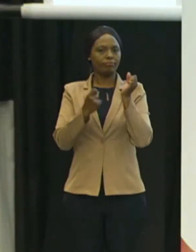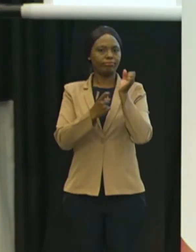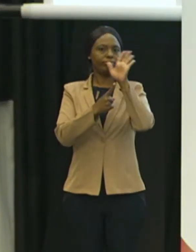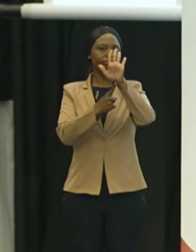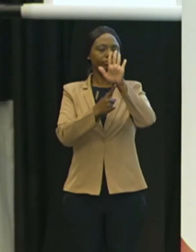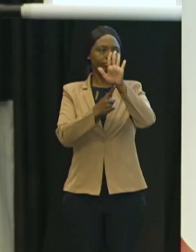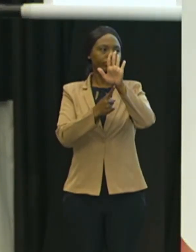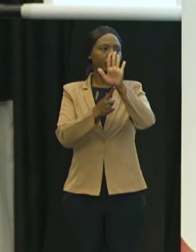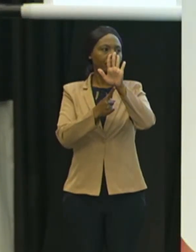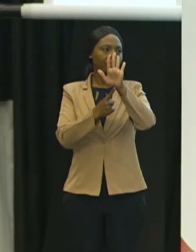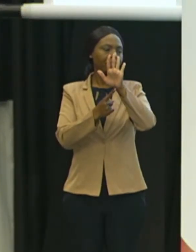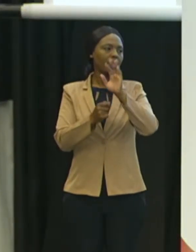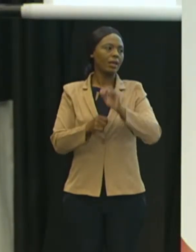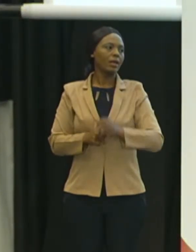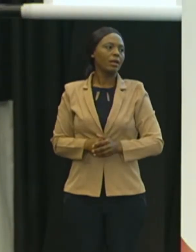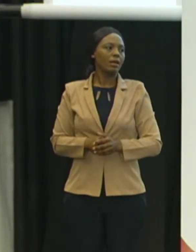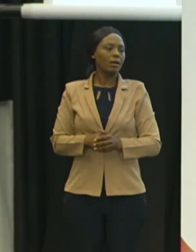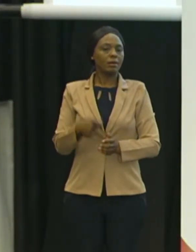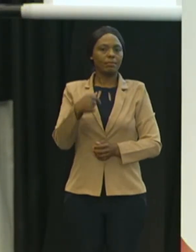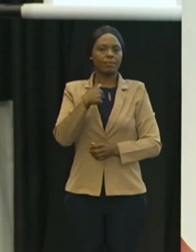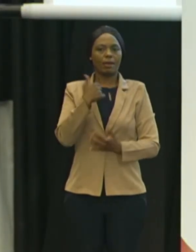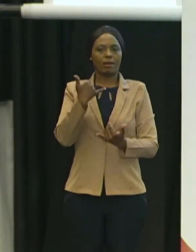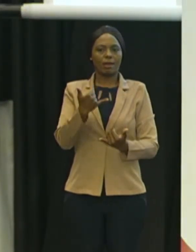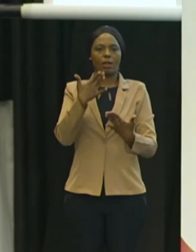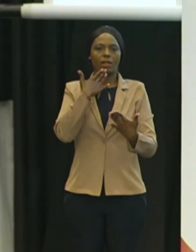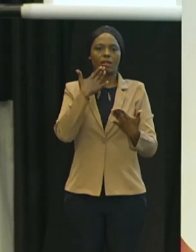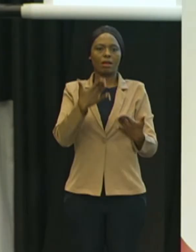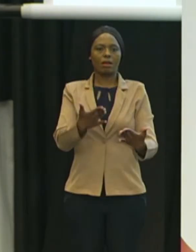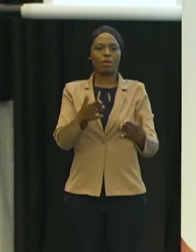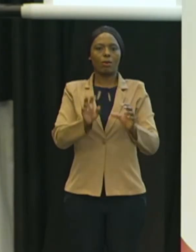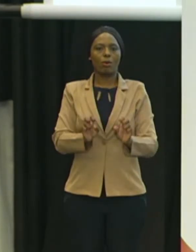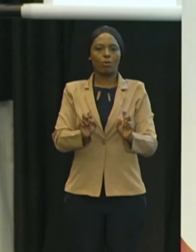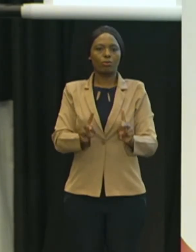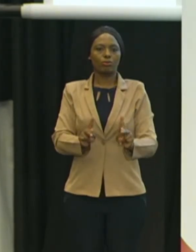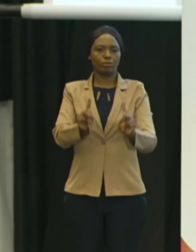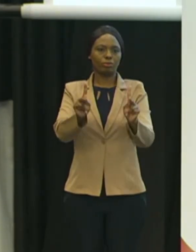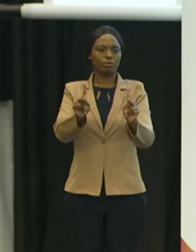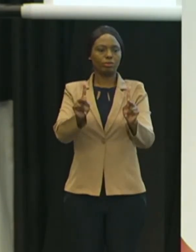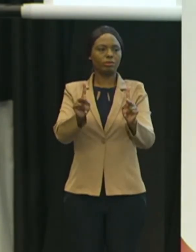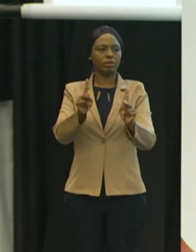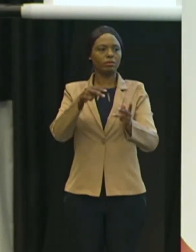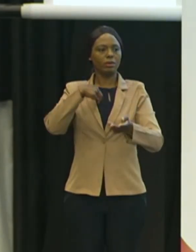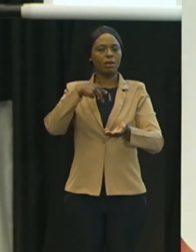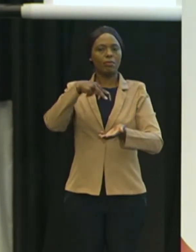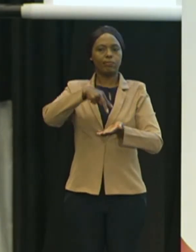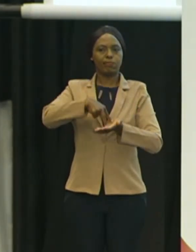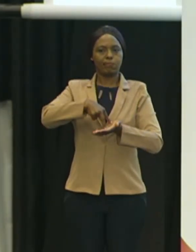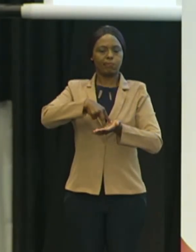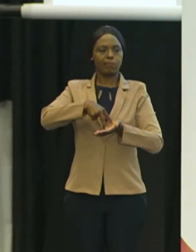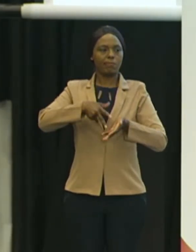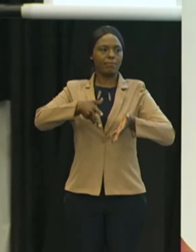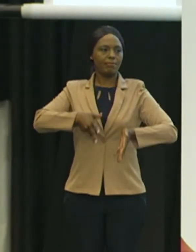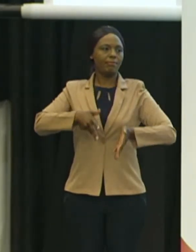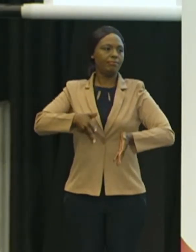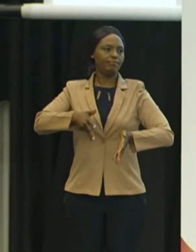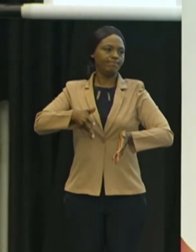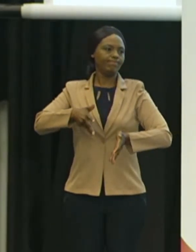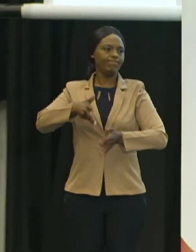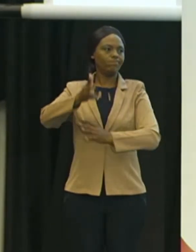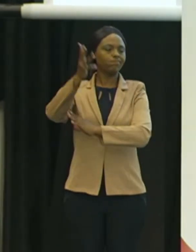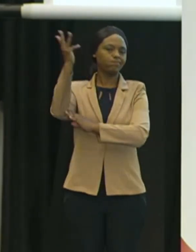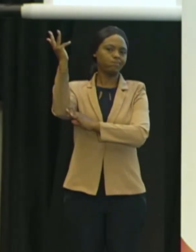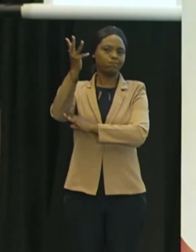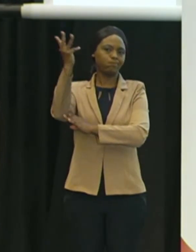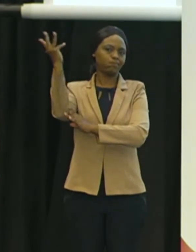there. I would like to thank this opportunity to stand in front of you and present